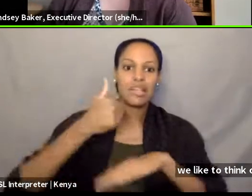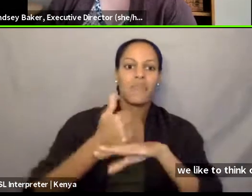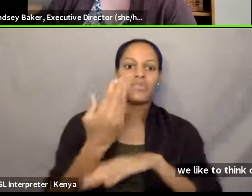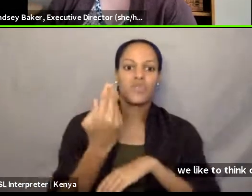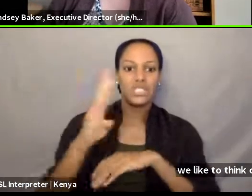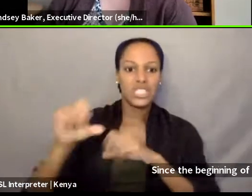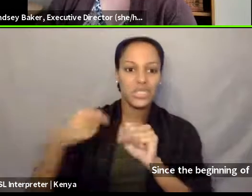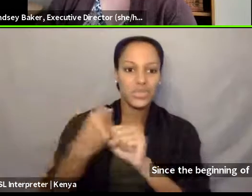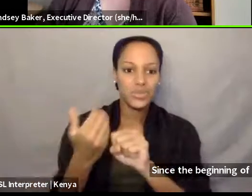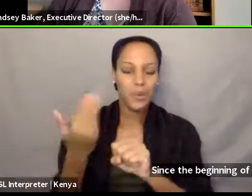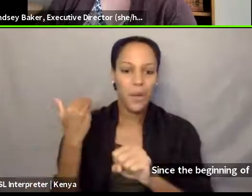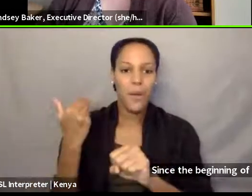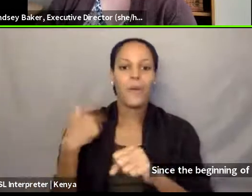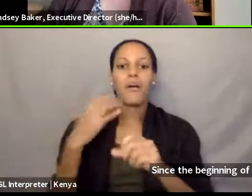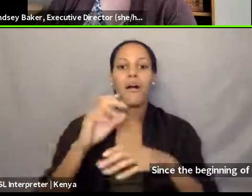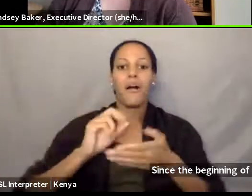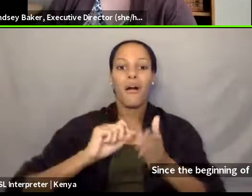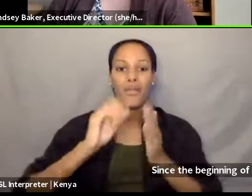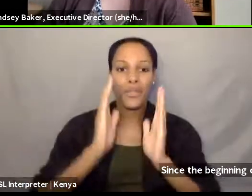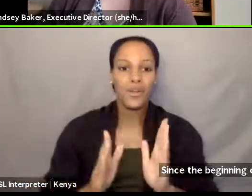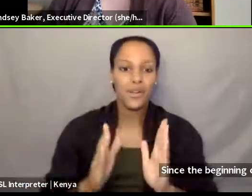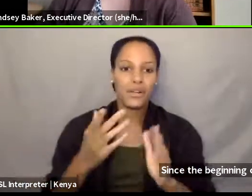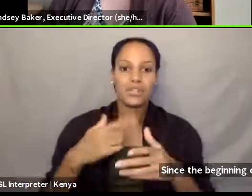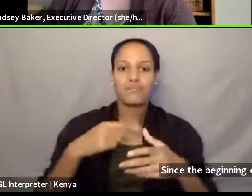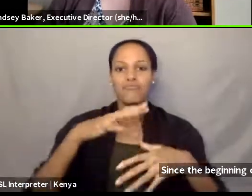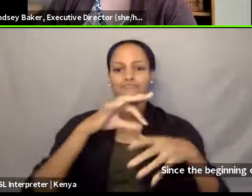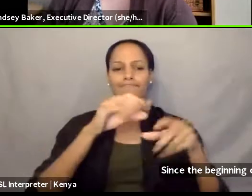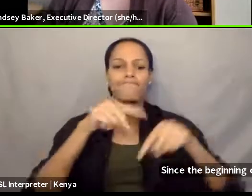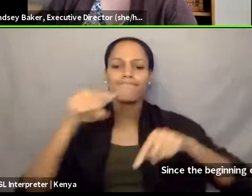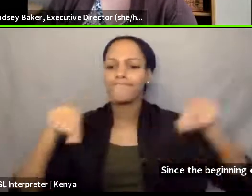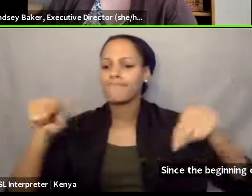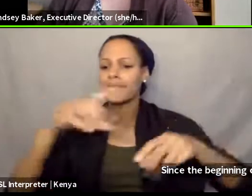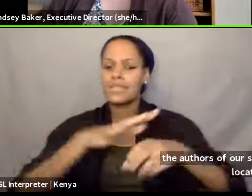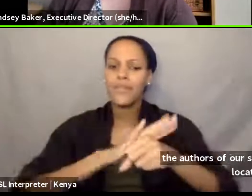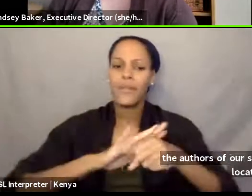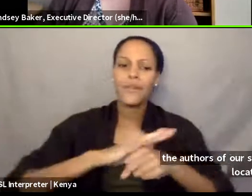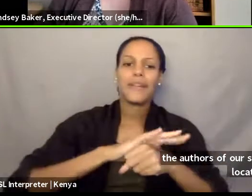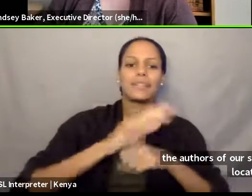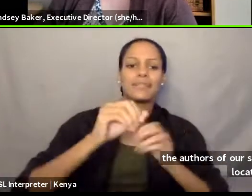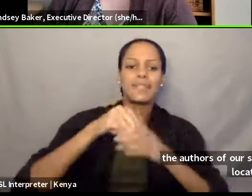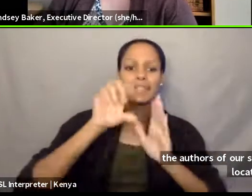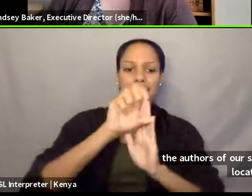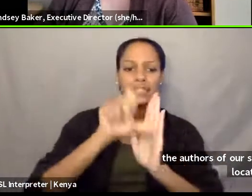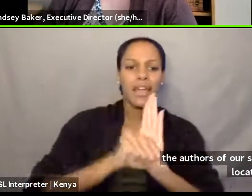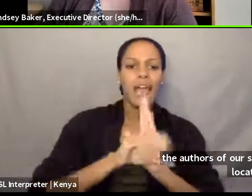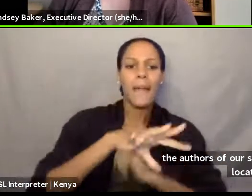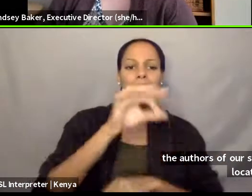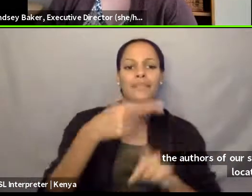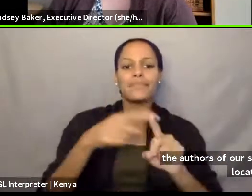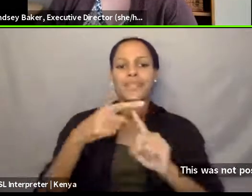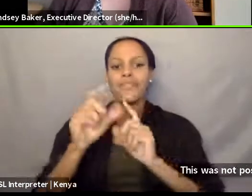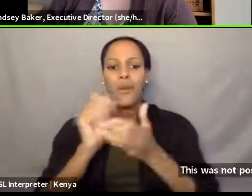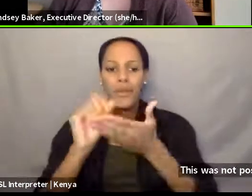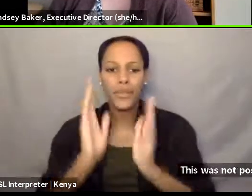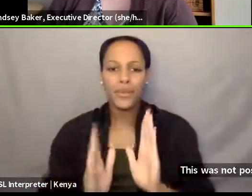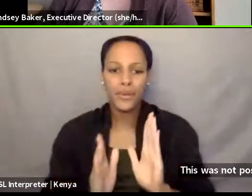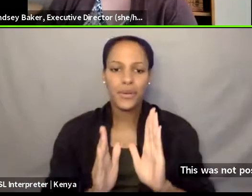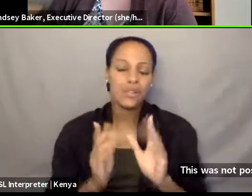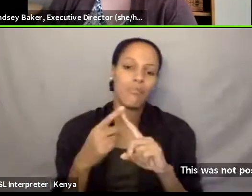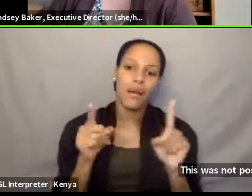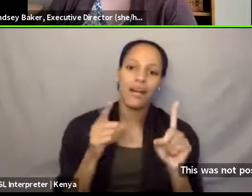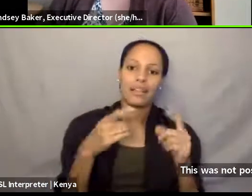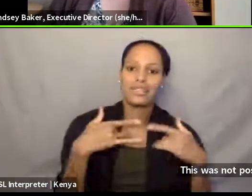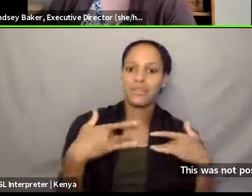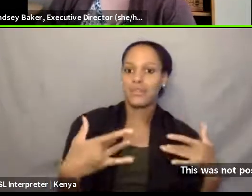authors of our selected books have spoken at various locations around the state. This was not possible this year given the ongoing pandemic and our wish to err